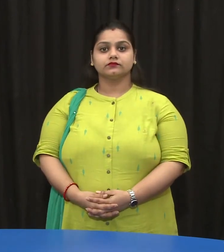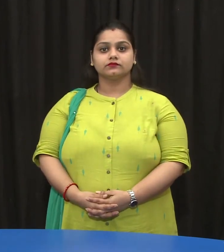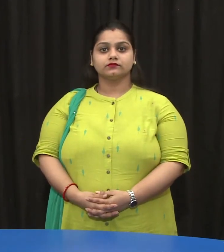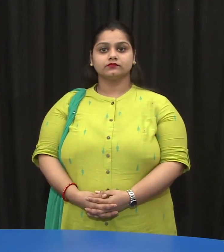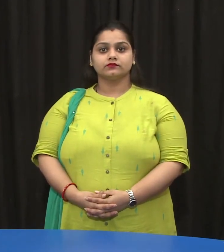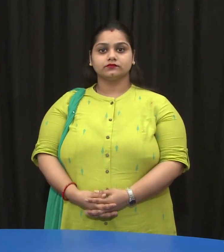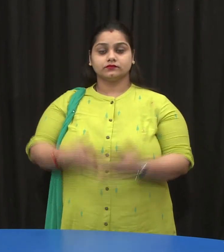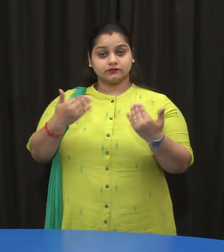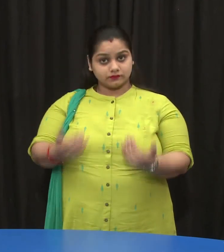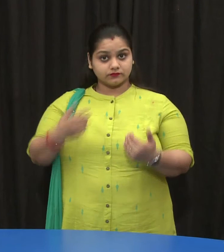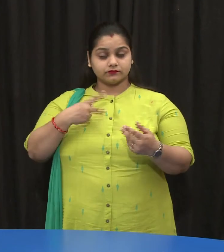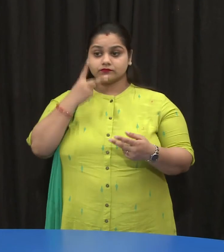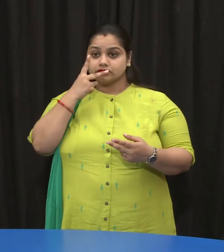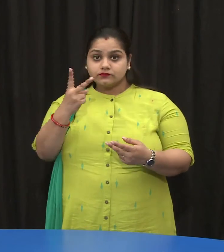You can visit our website